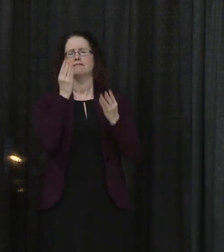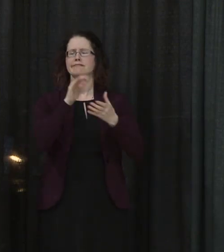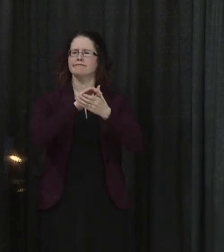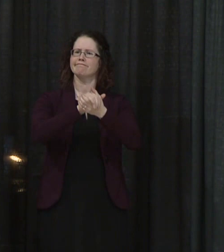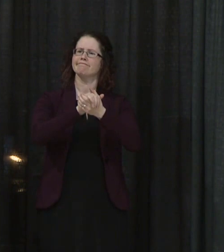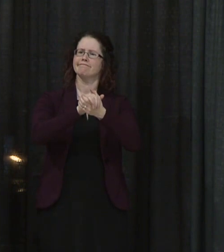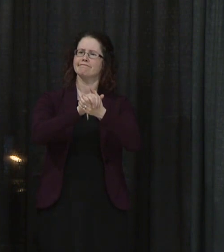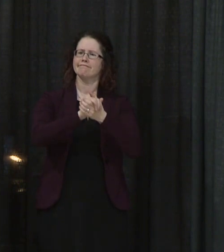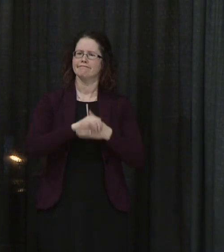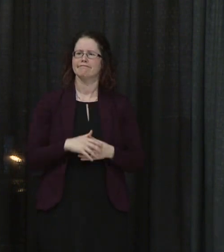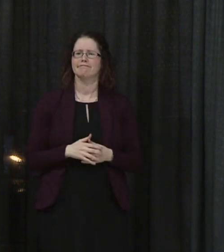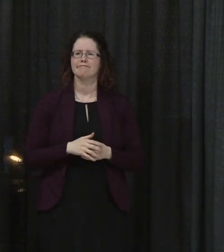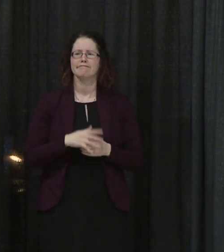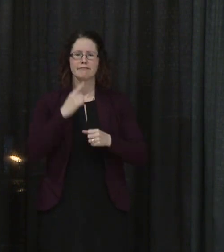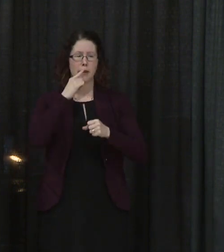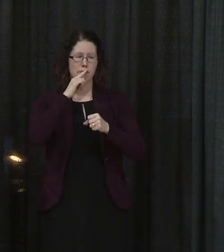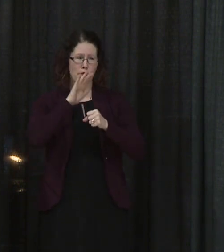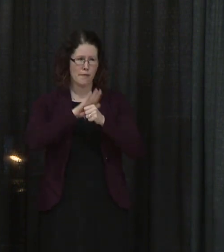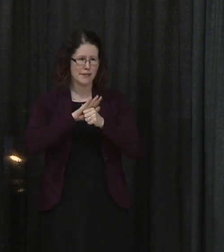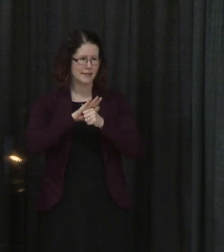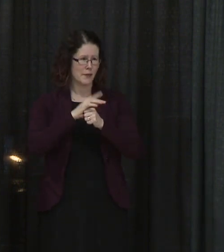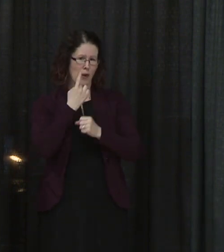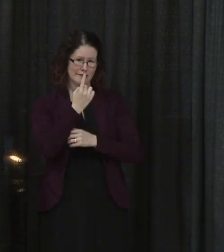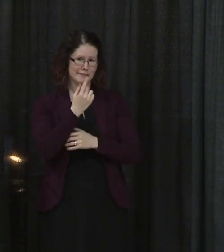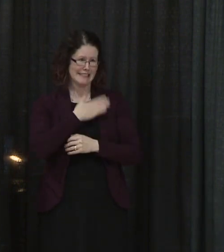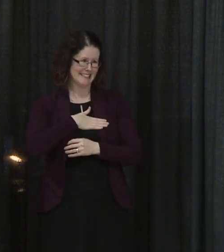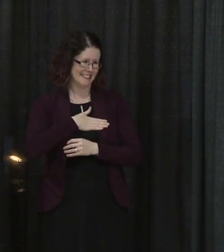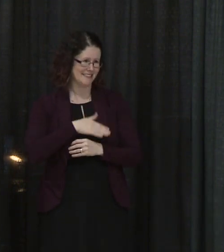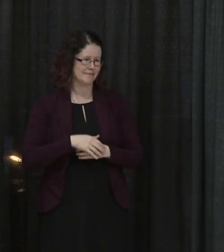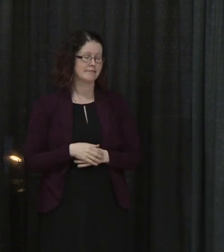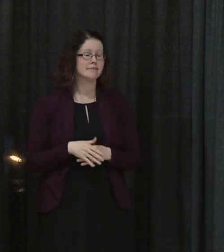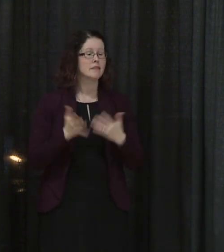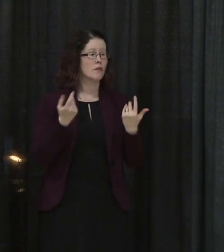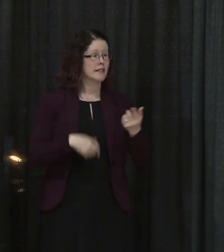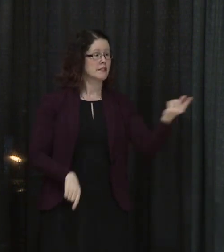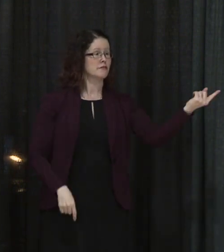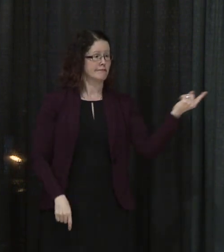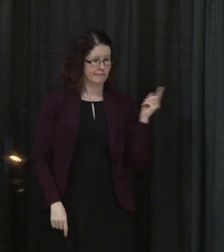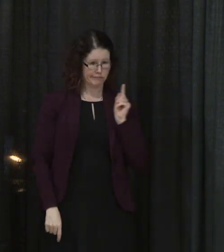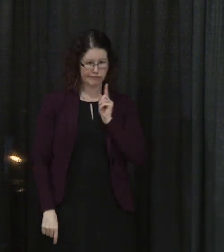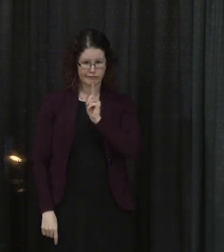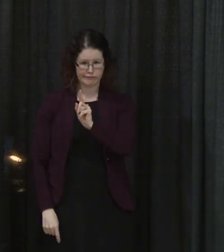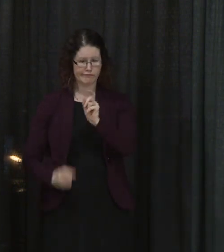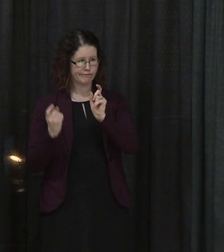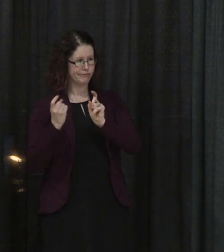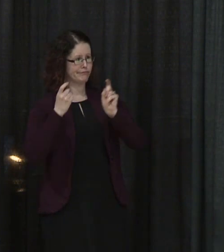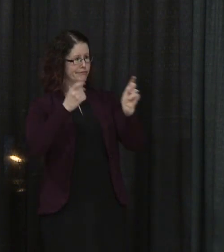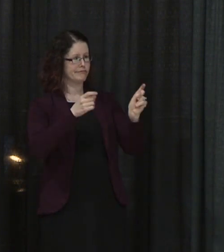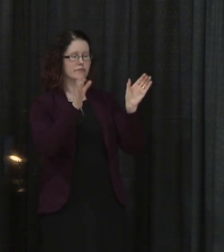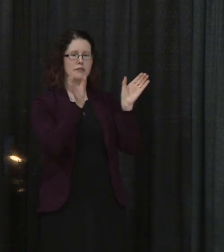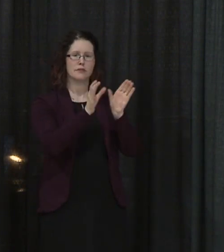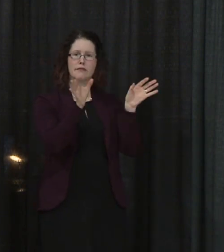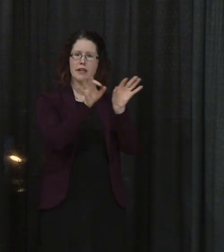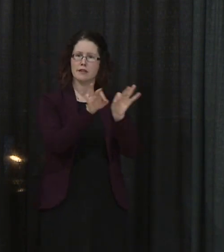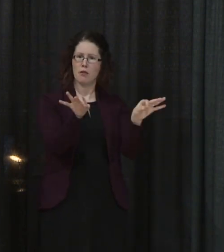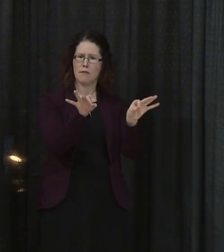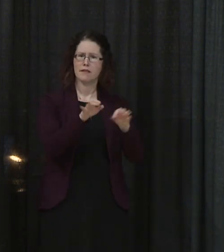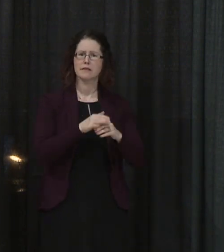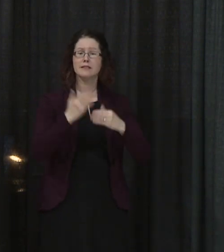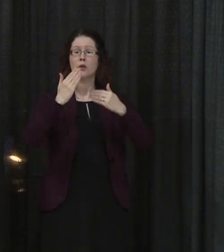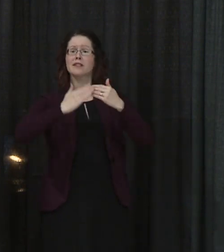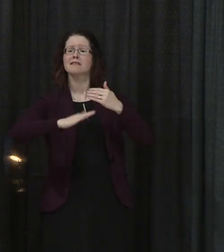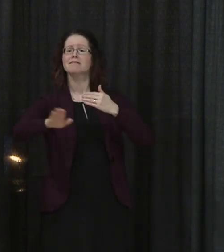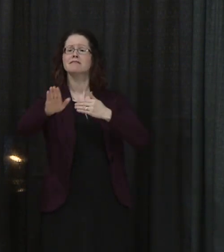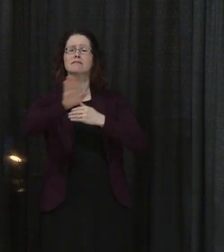promise me one thing. After you walk across this stage this morning, I'd ask that you please commit to lifelong